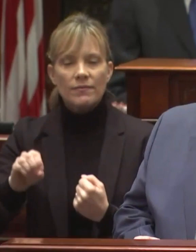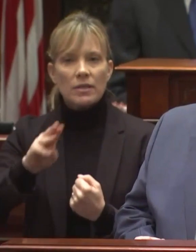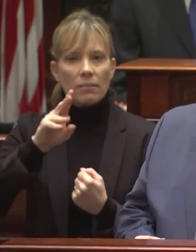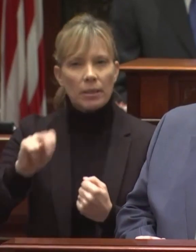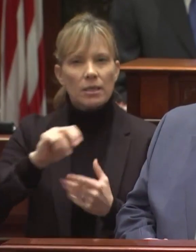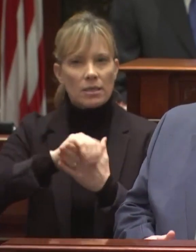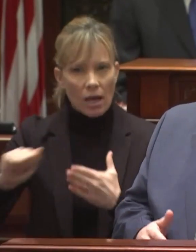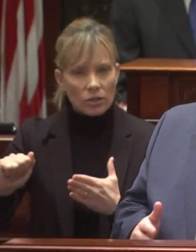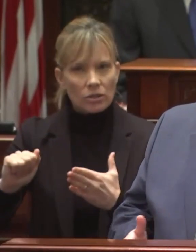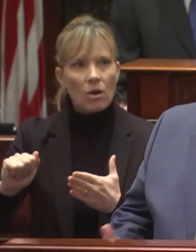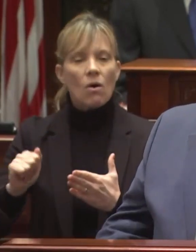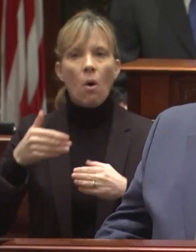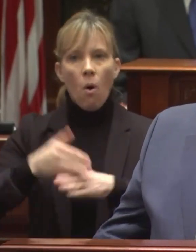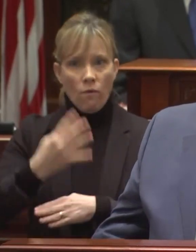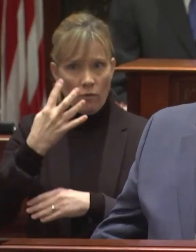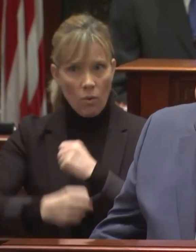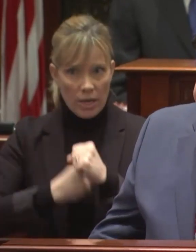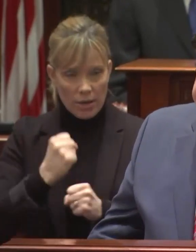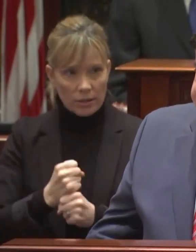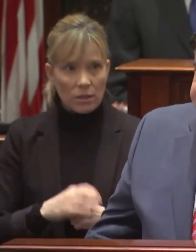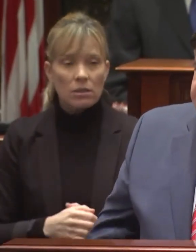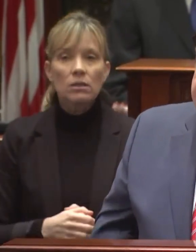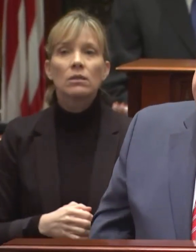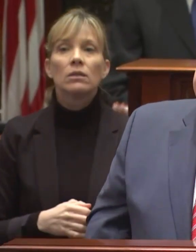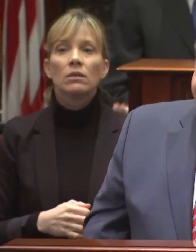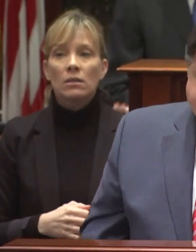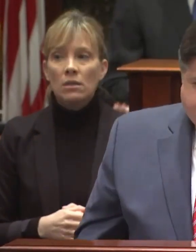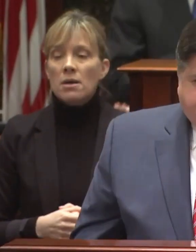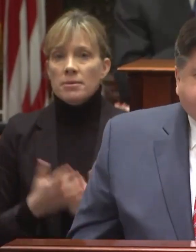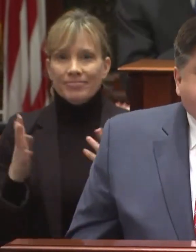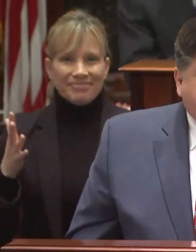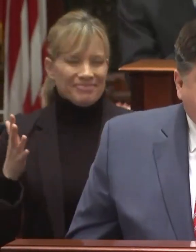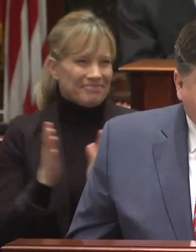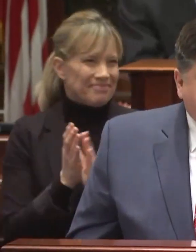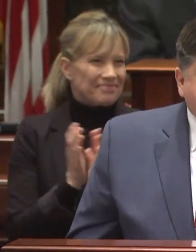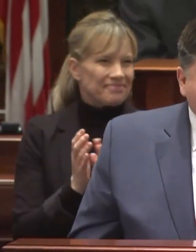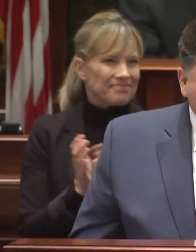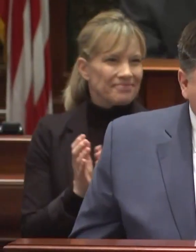$650 million over 4 years.